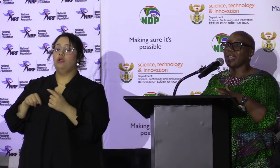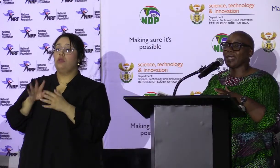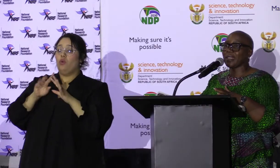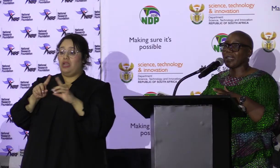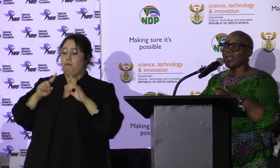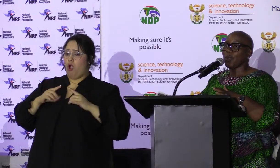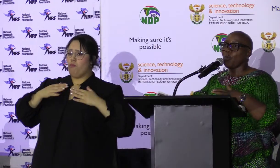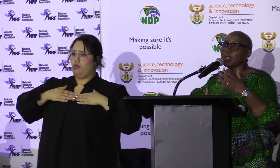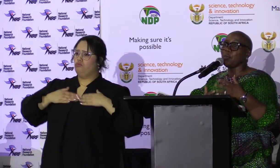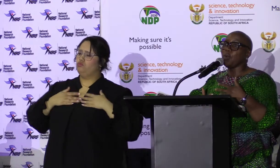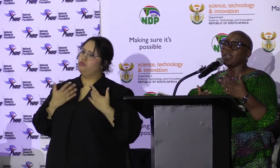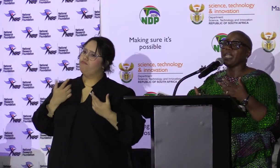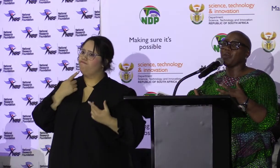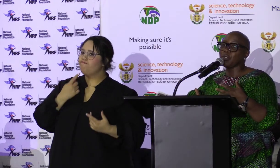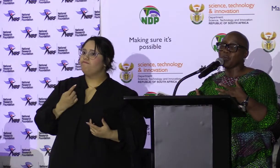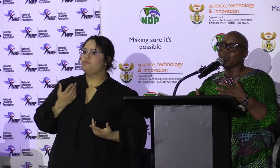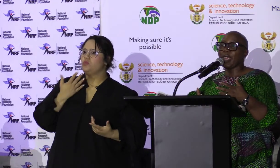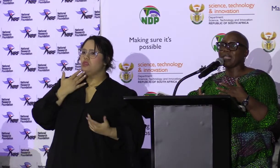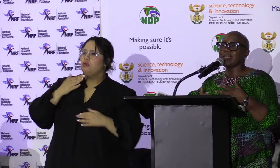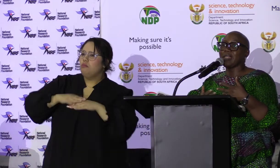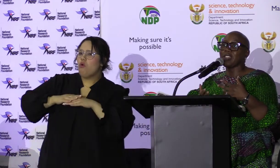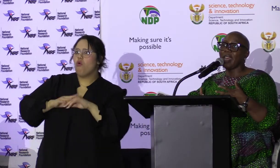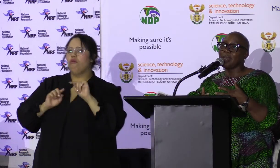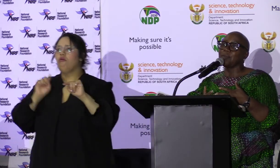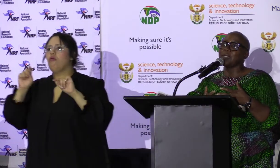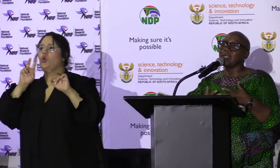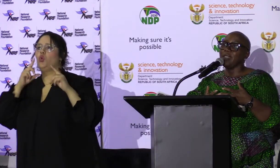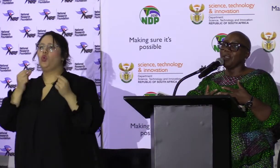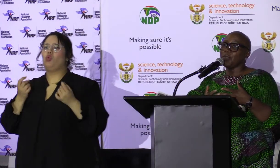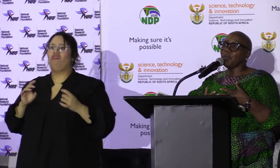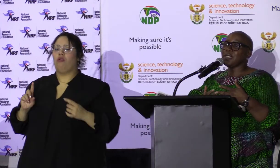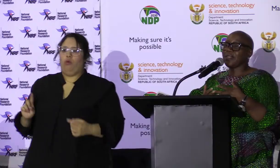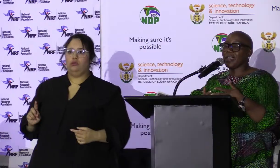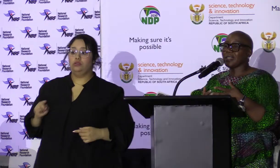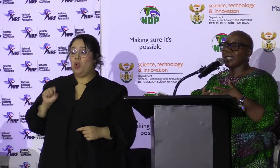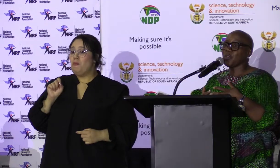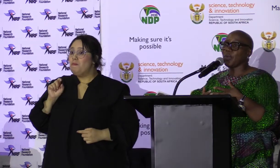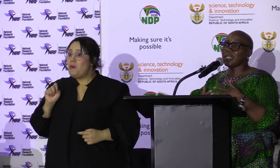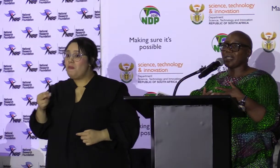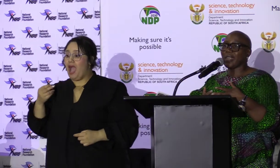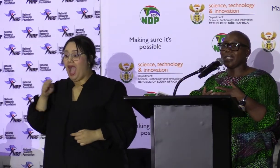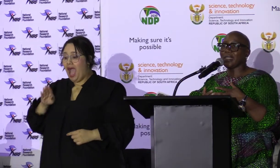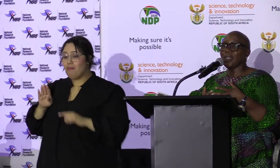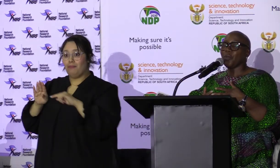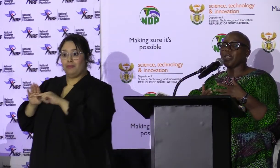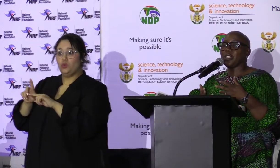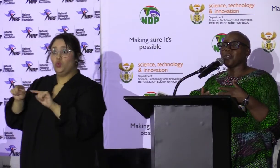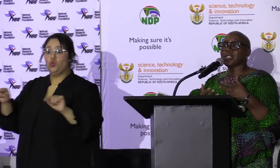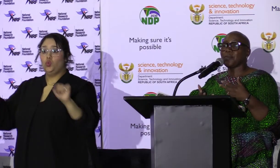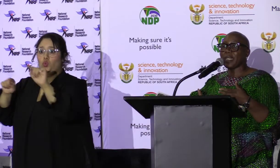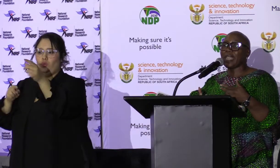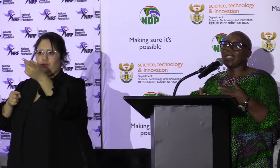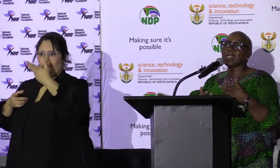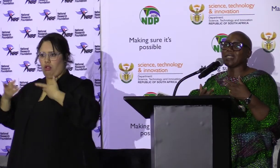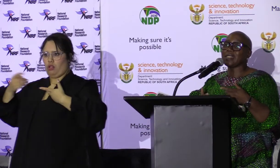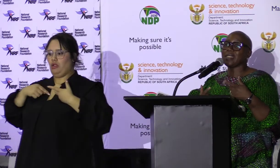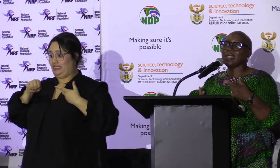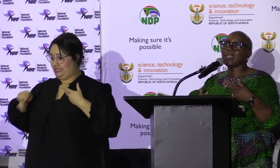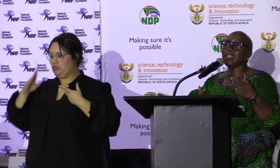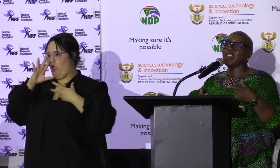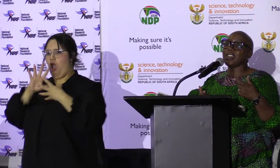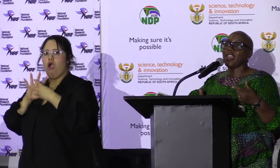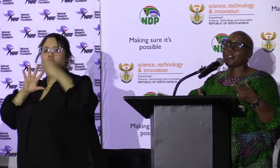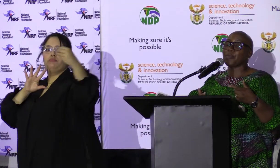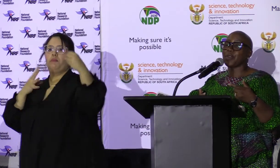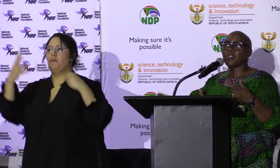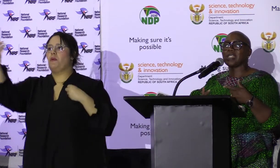we are still saying, what more can we do? And such hubs, those are things that we are saying we need to replicate and